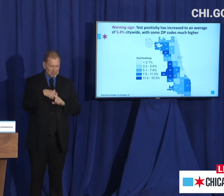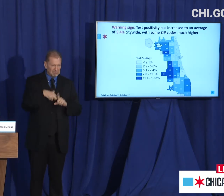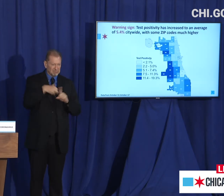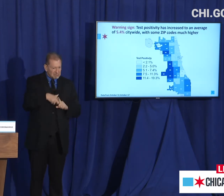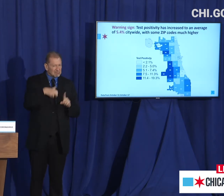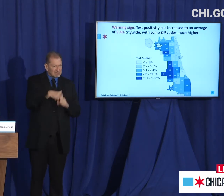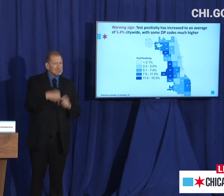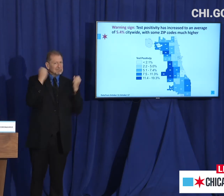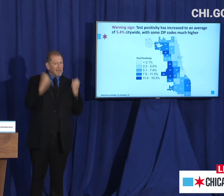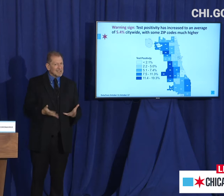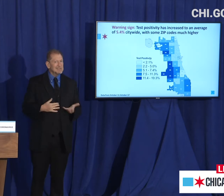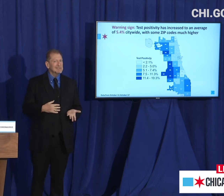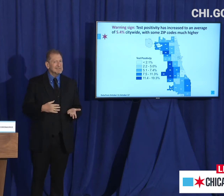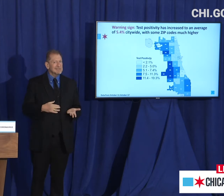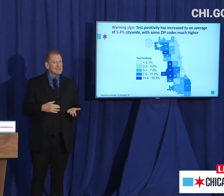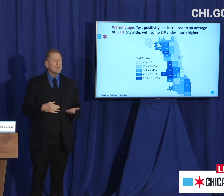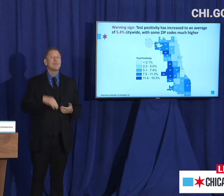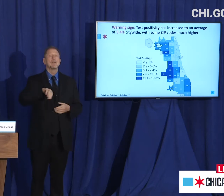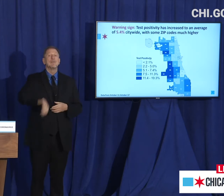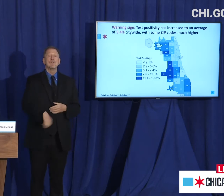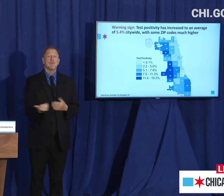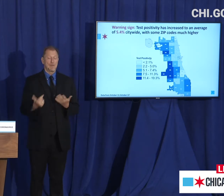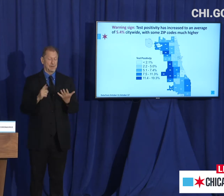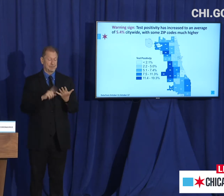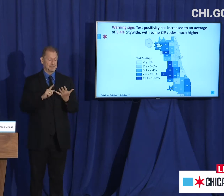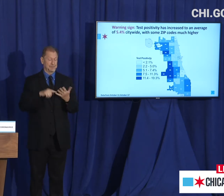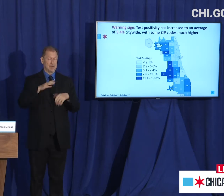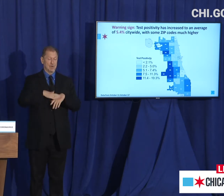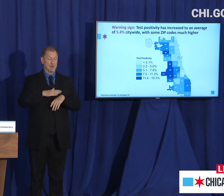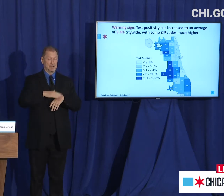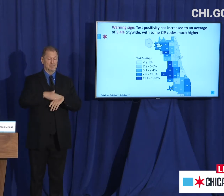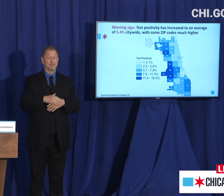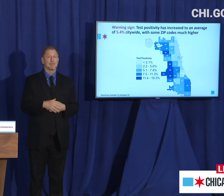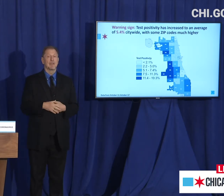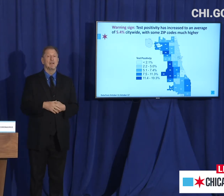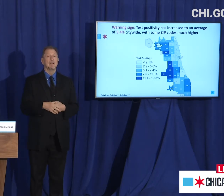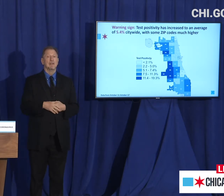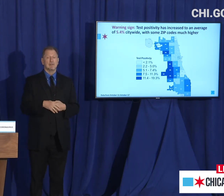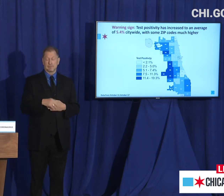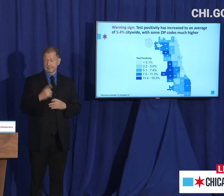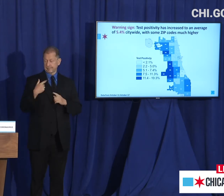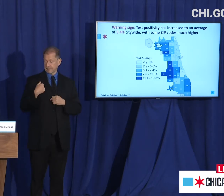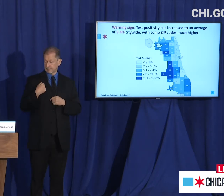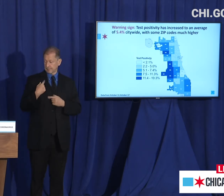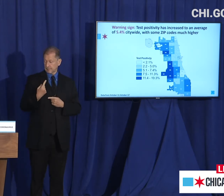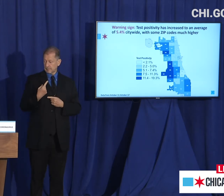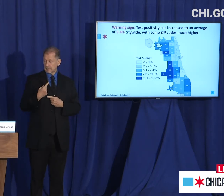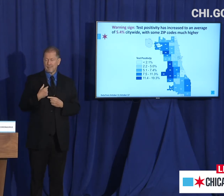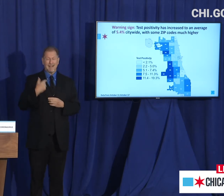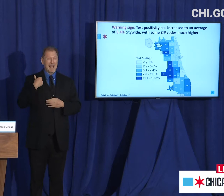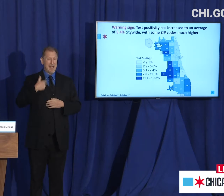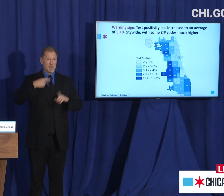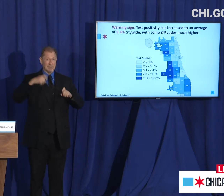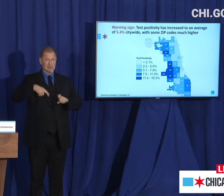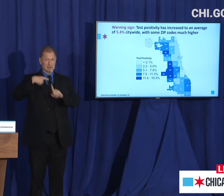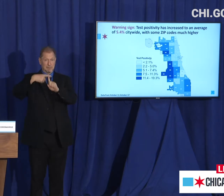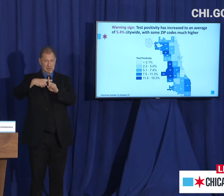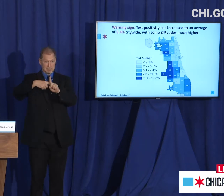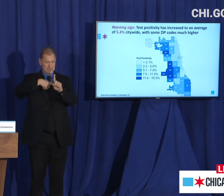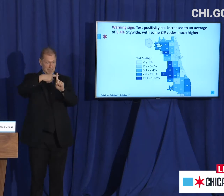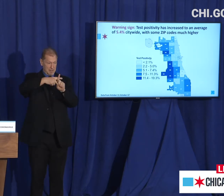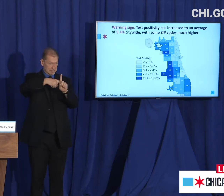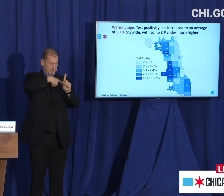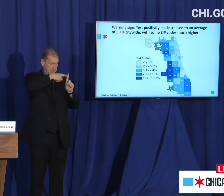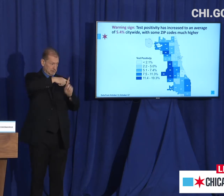Another warning sign, our test positivity, just again in the last week, has once again gotten over